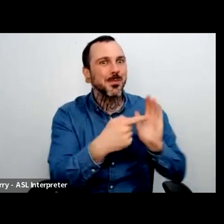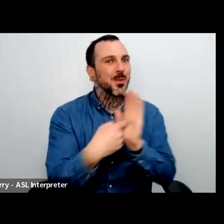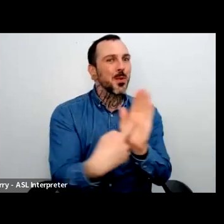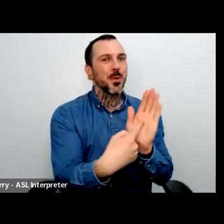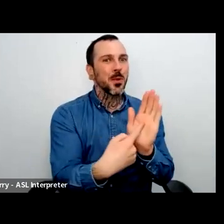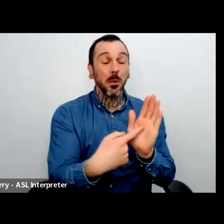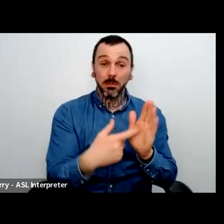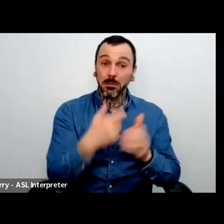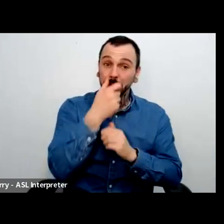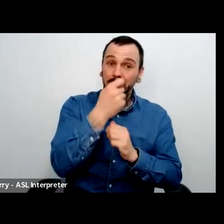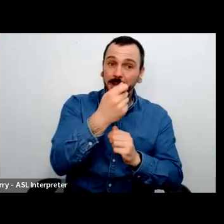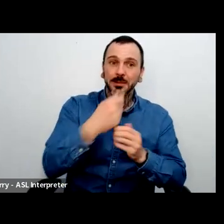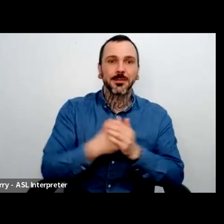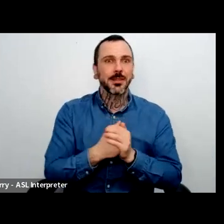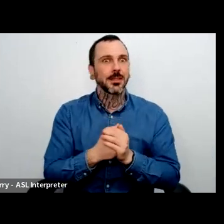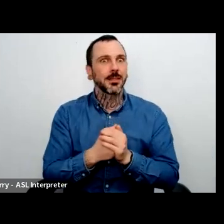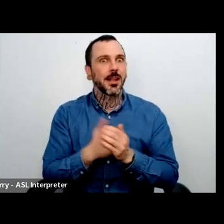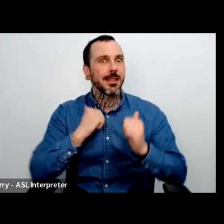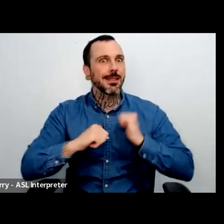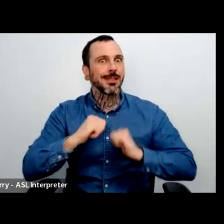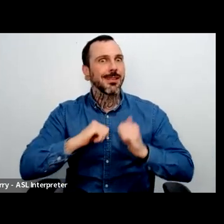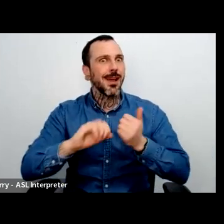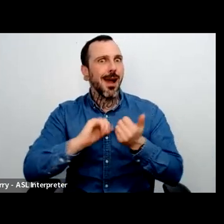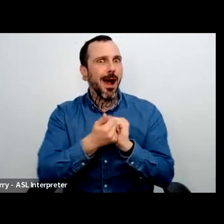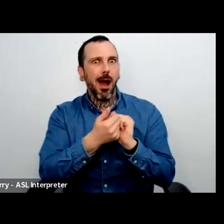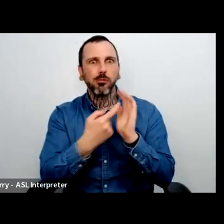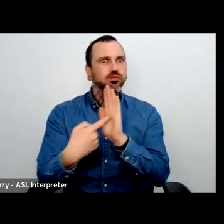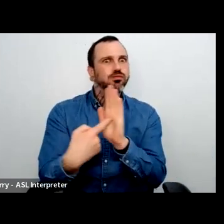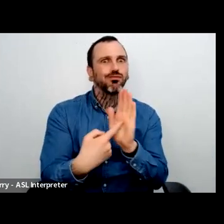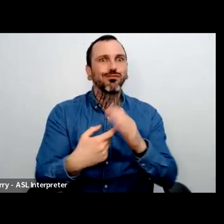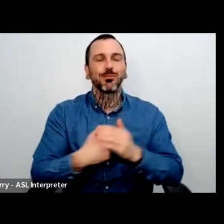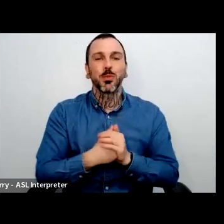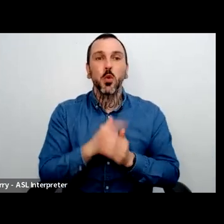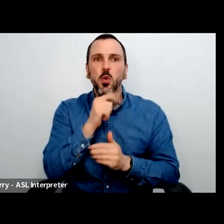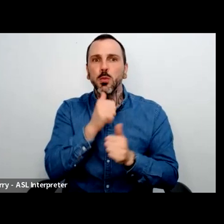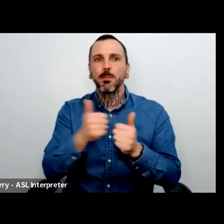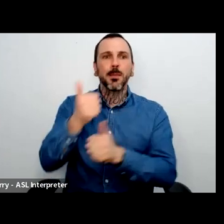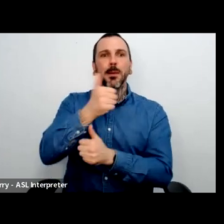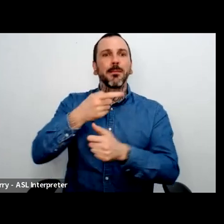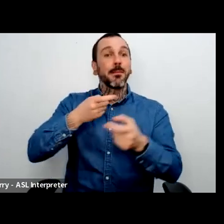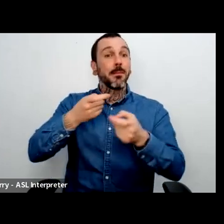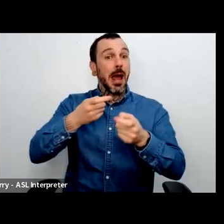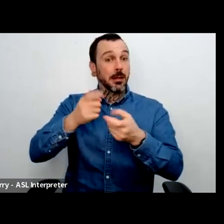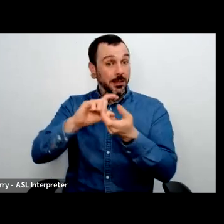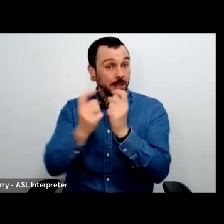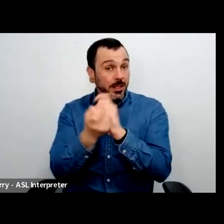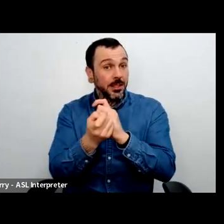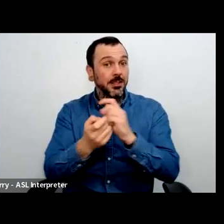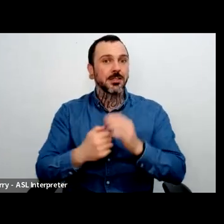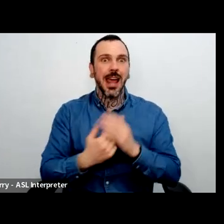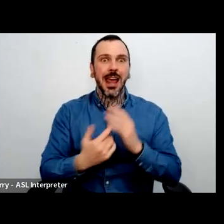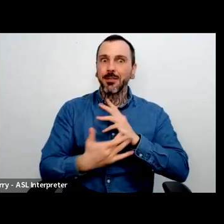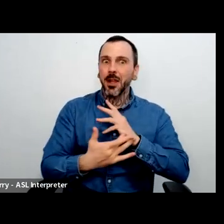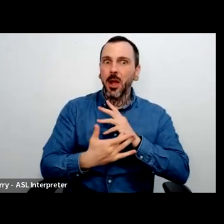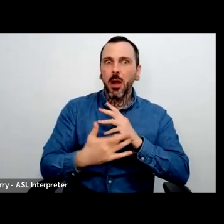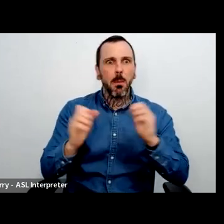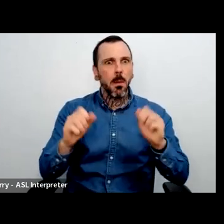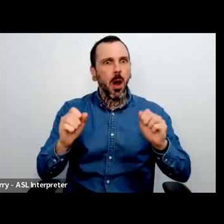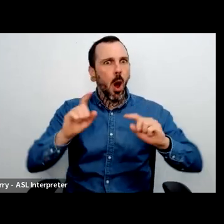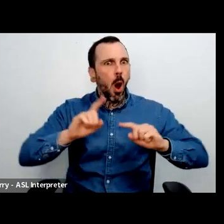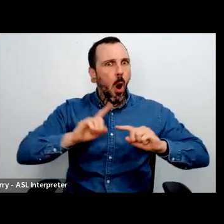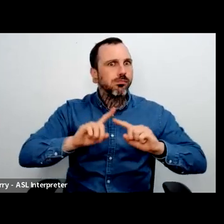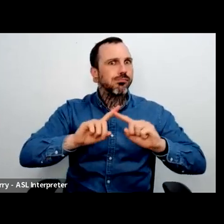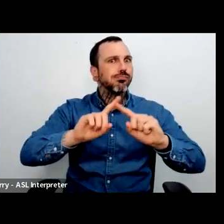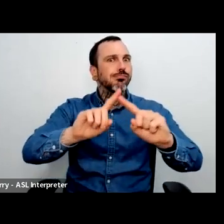the forms, the people who are stepping into leadership roles, even the possibilities of technology or